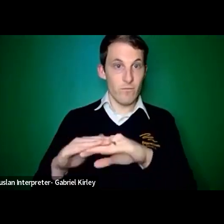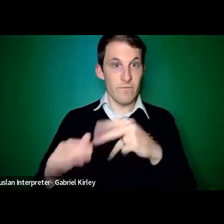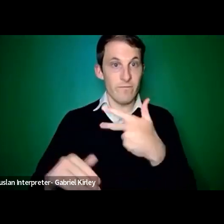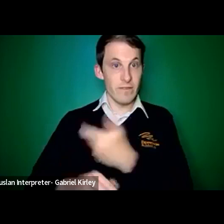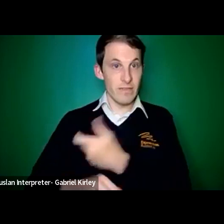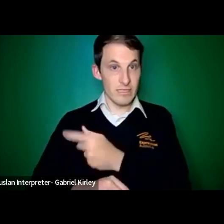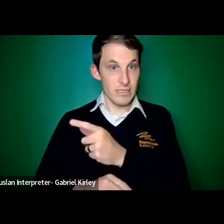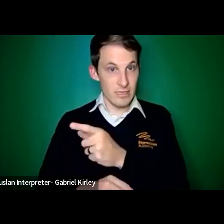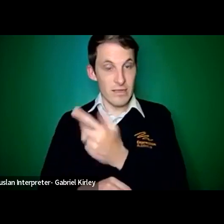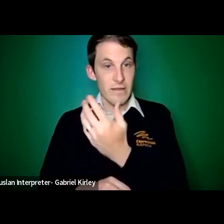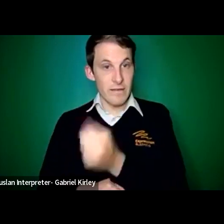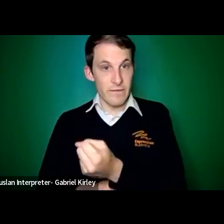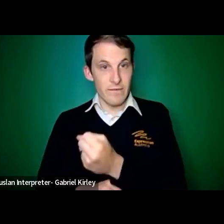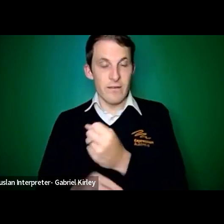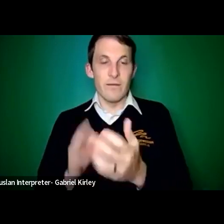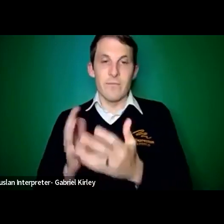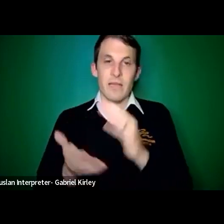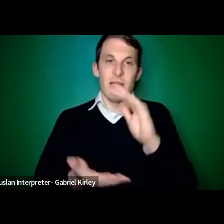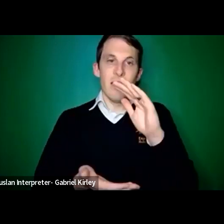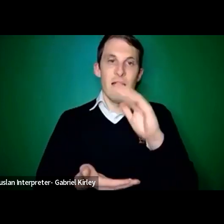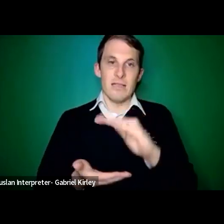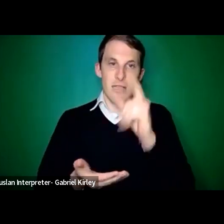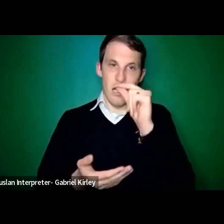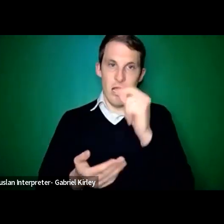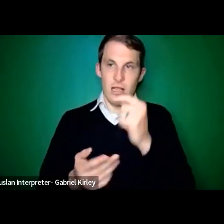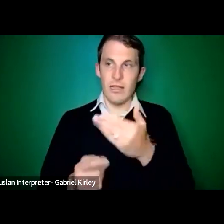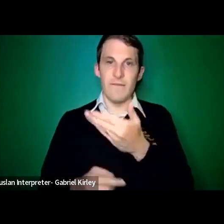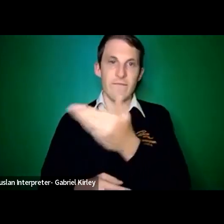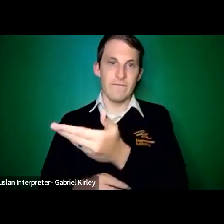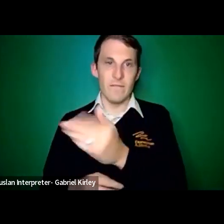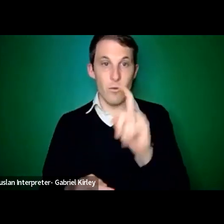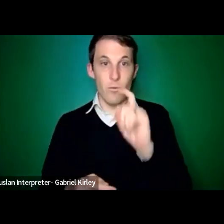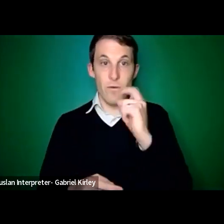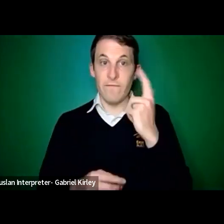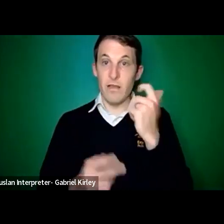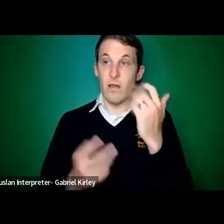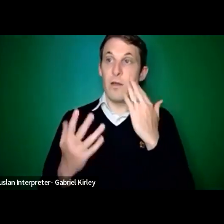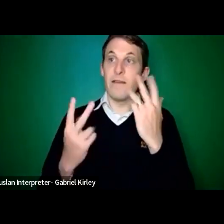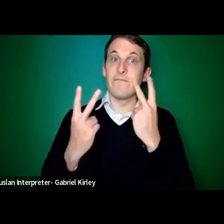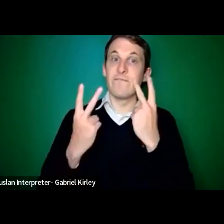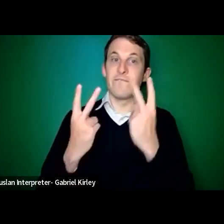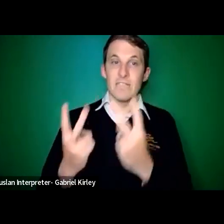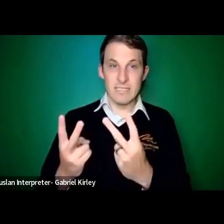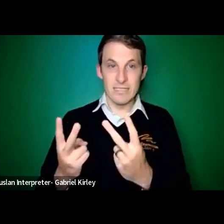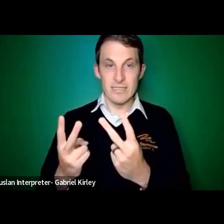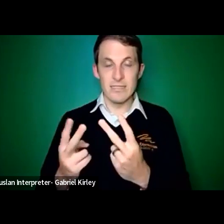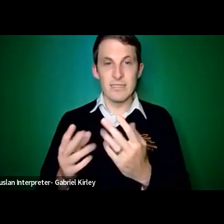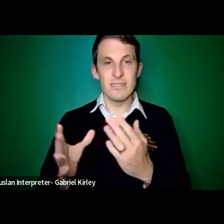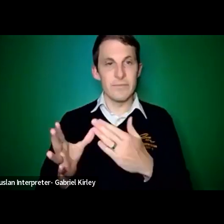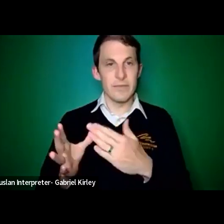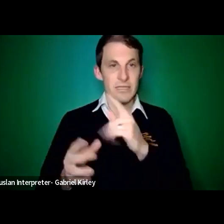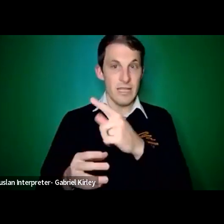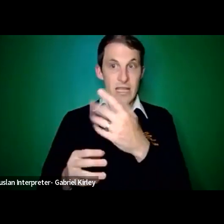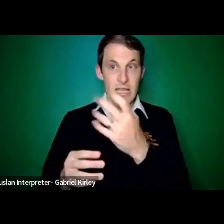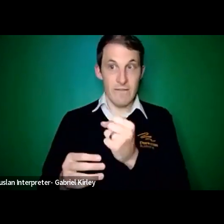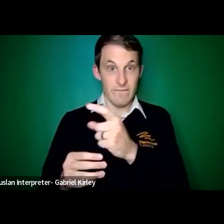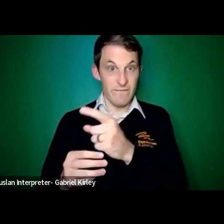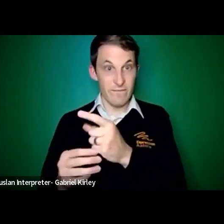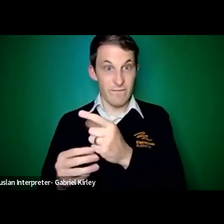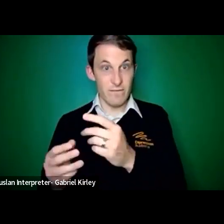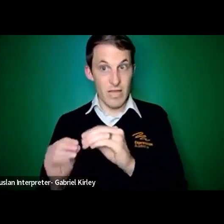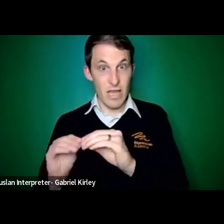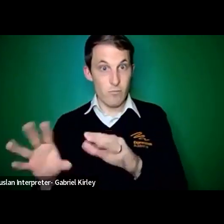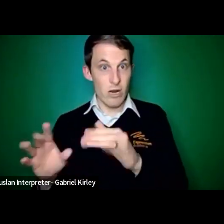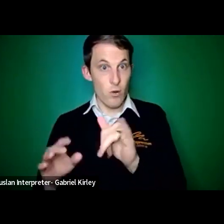certainly means that it's less likely it'll spread to them. But you'll find when you visit the aged care facility, depending on whether they've got an outbreak or not, is